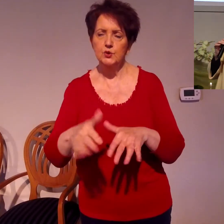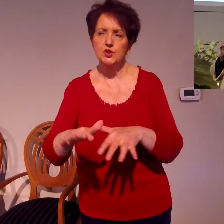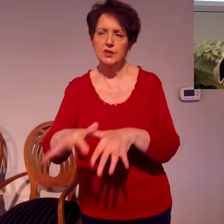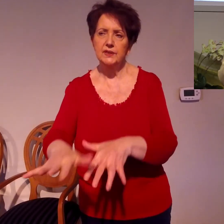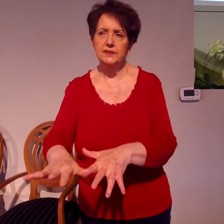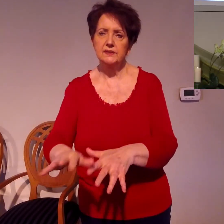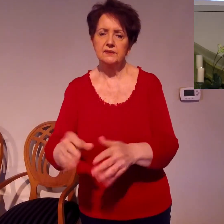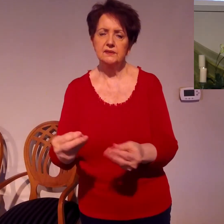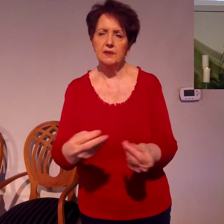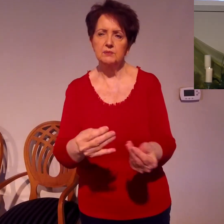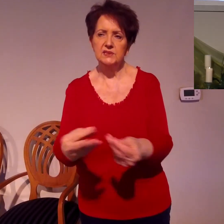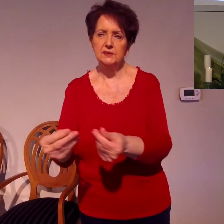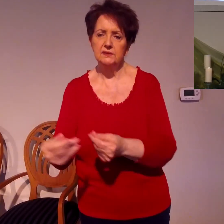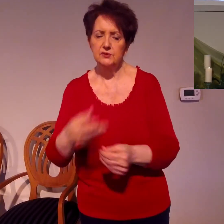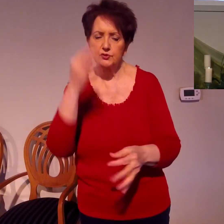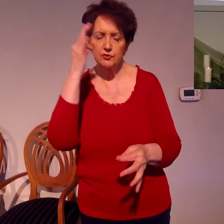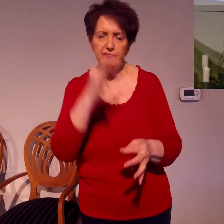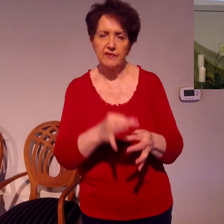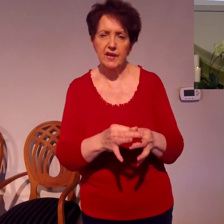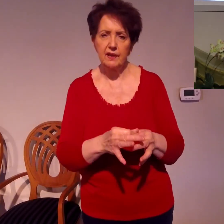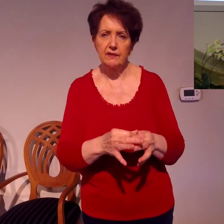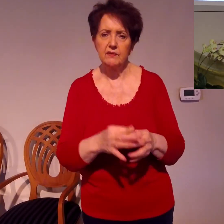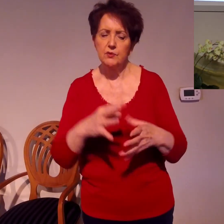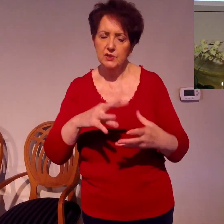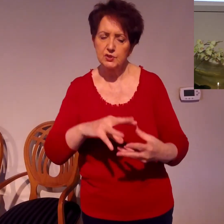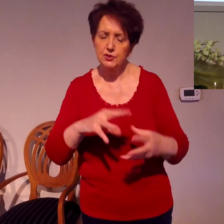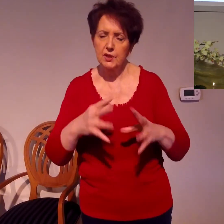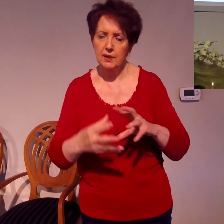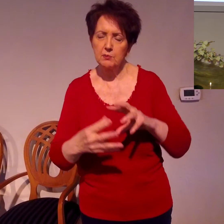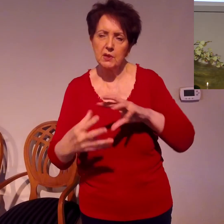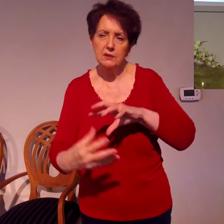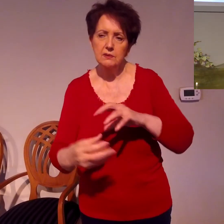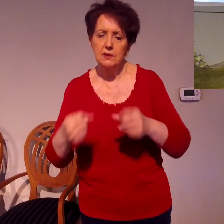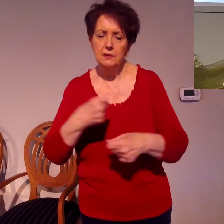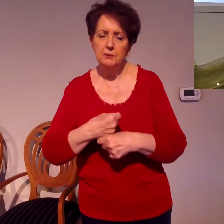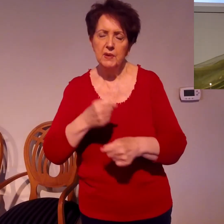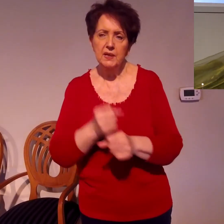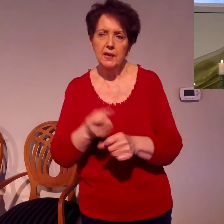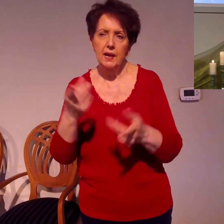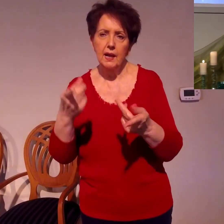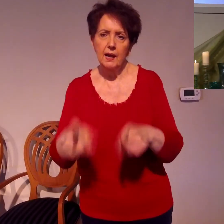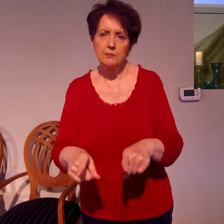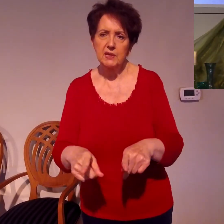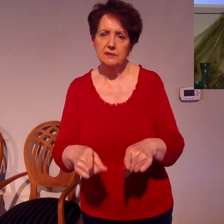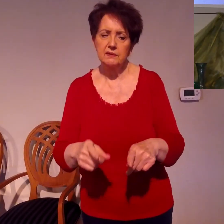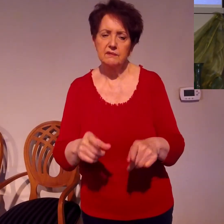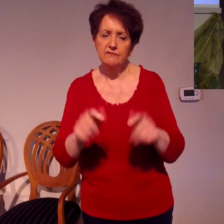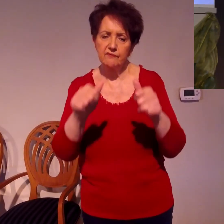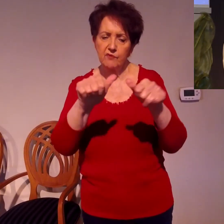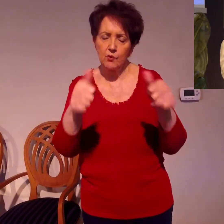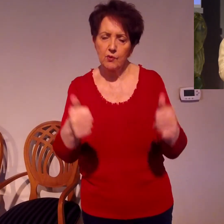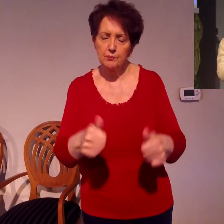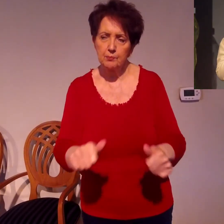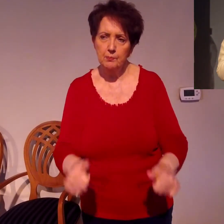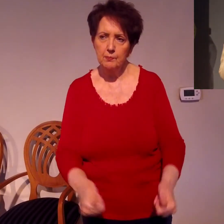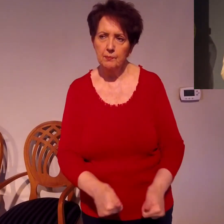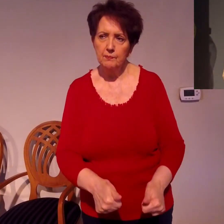faith that we can shape it, that we can manifest its form, and that and then it's the